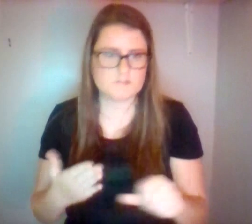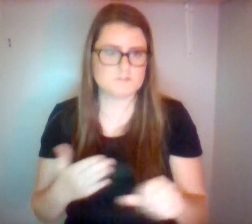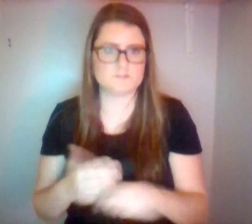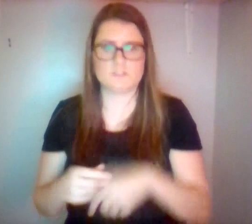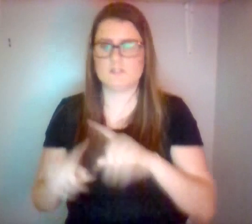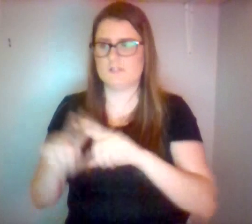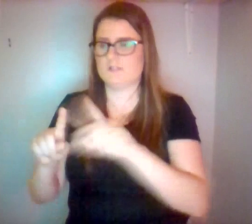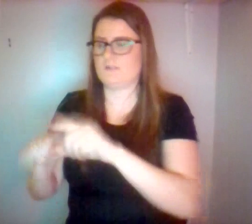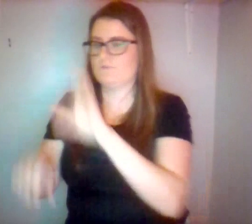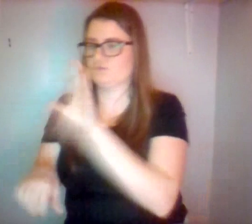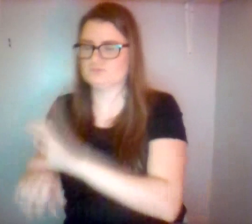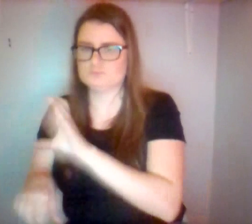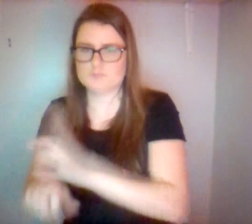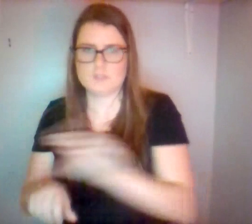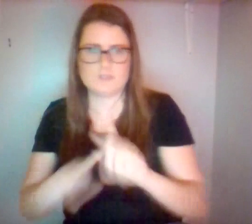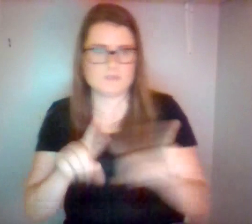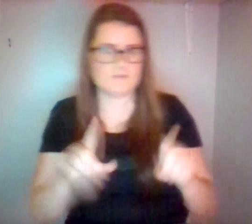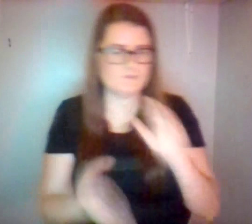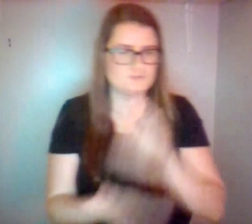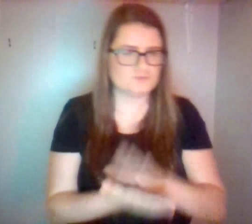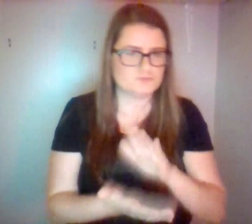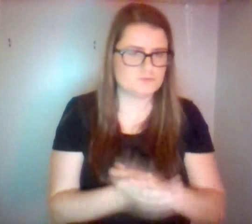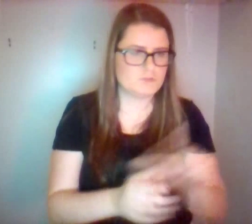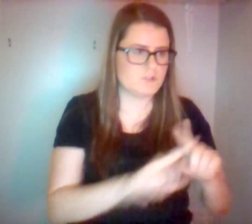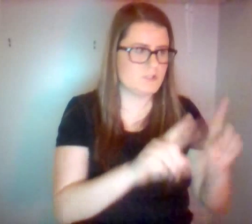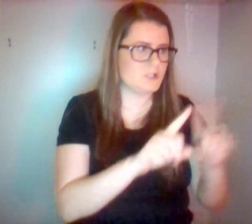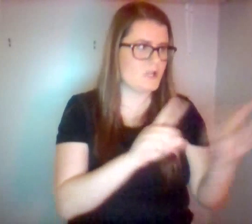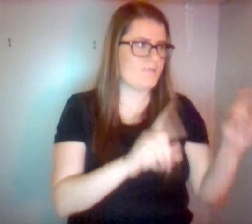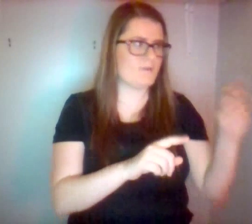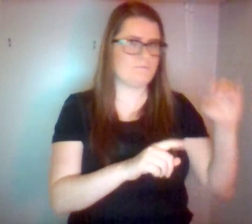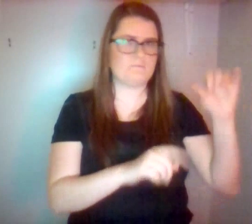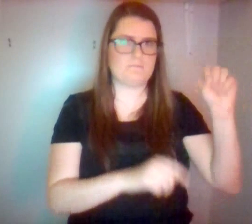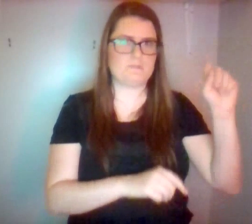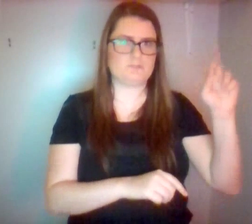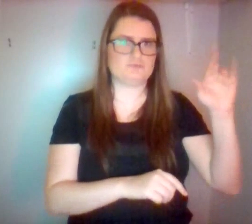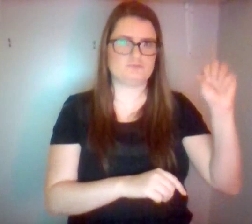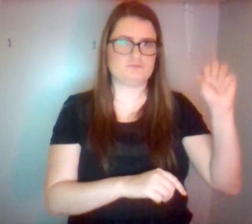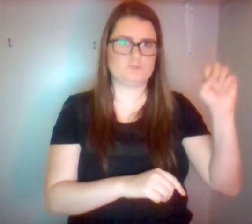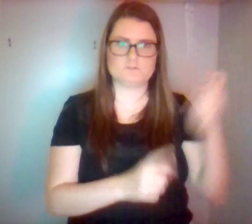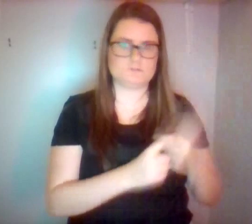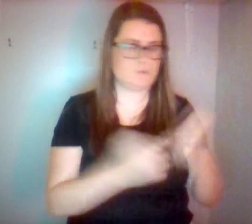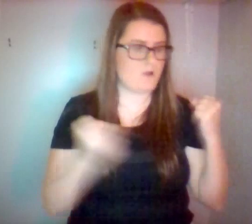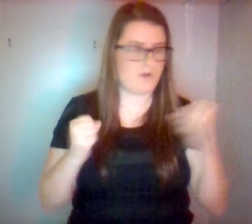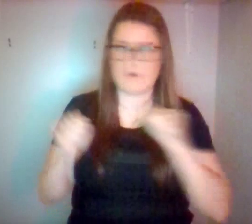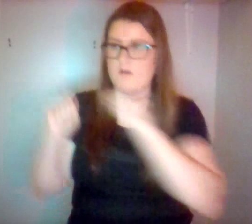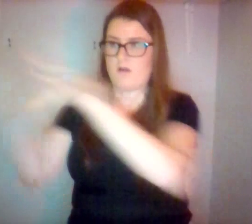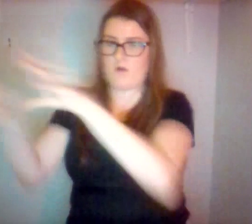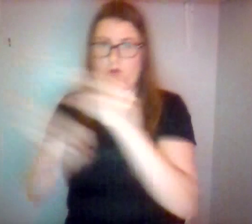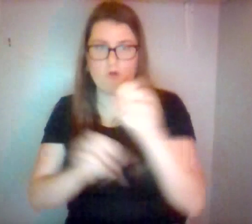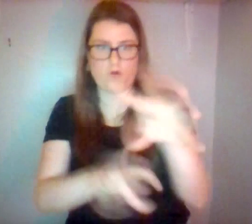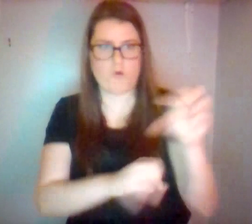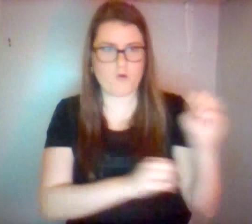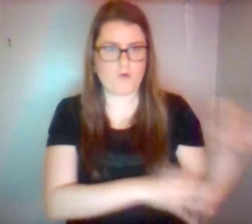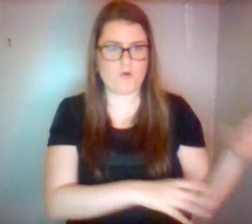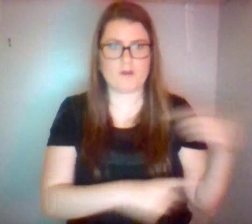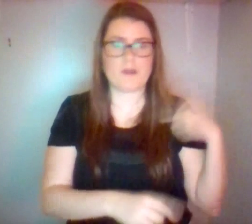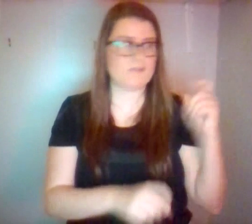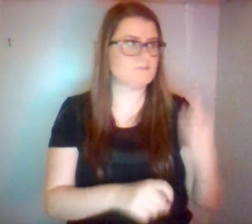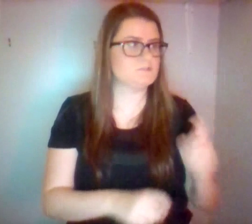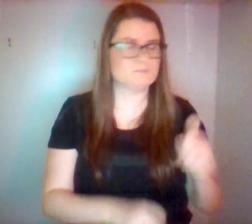saying, I'm ready to do whatever with the Bible you want me to do to advance the cause of the kingdom. Anybody have work for me to do, please? I need to support